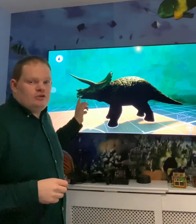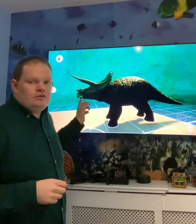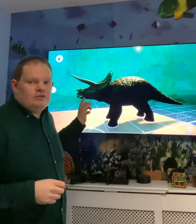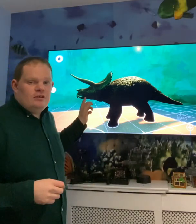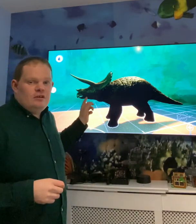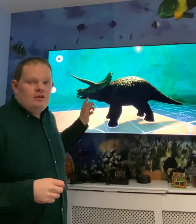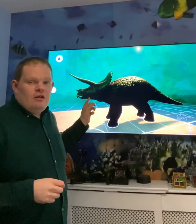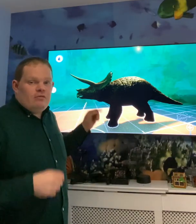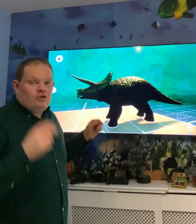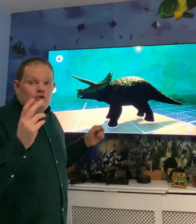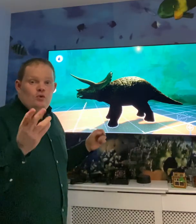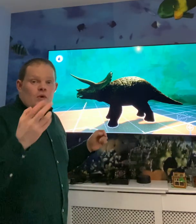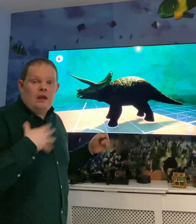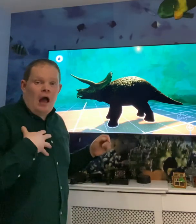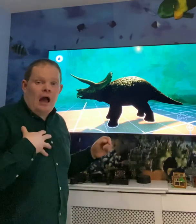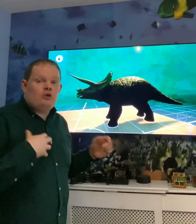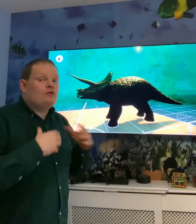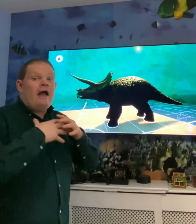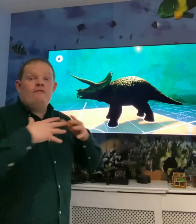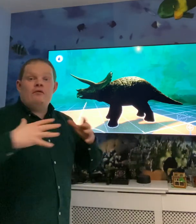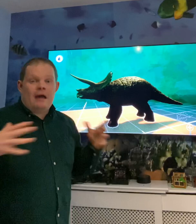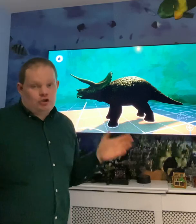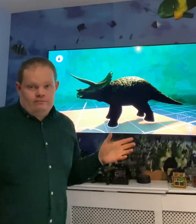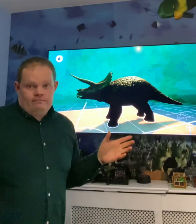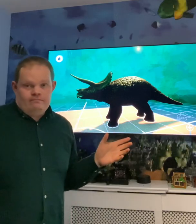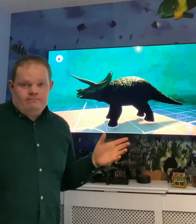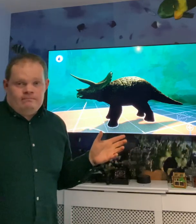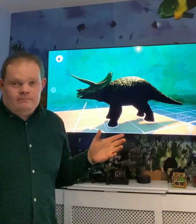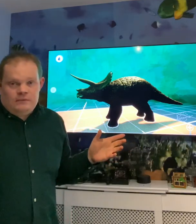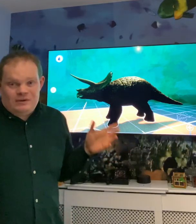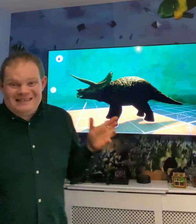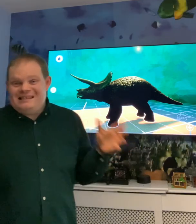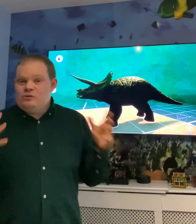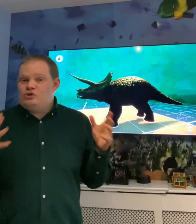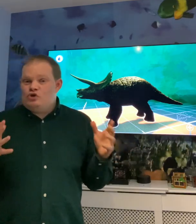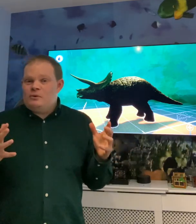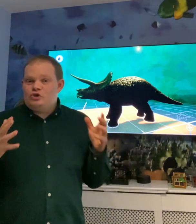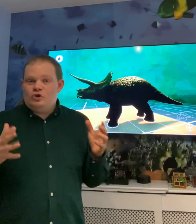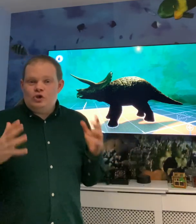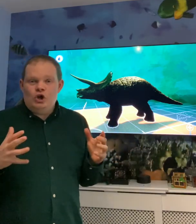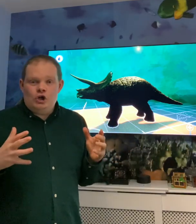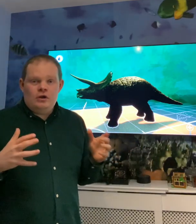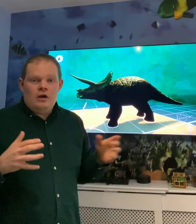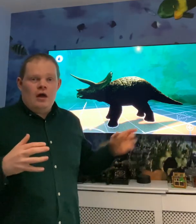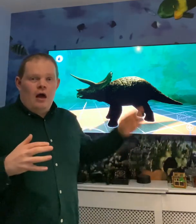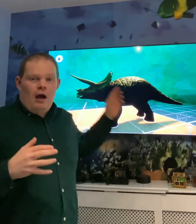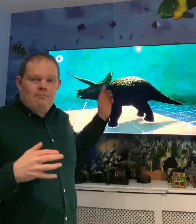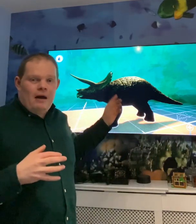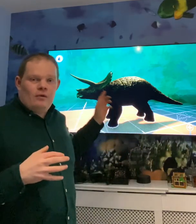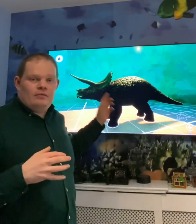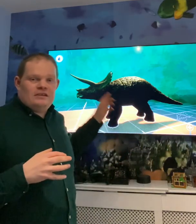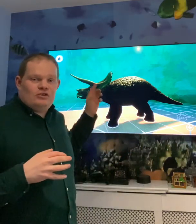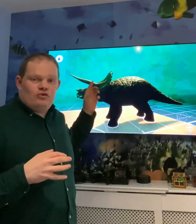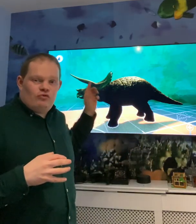creatures than you and I could ever imagine. There is still so much to learn about these